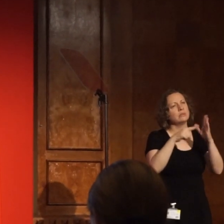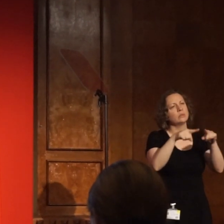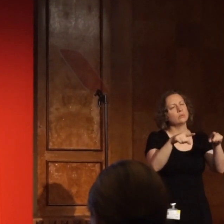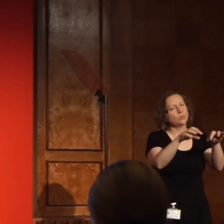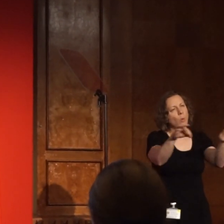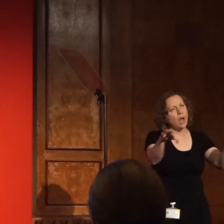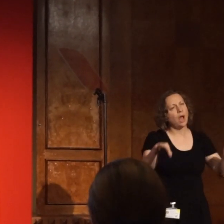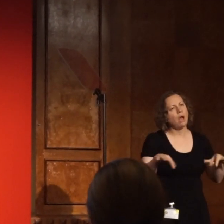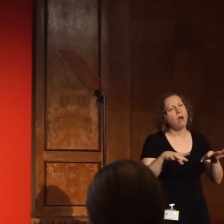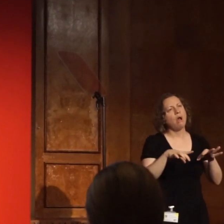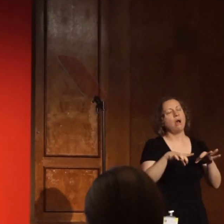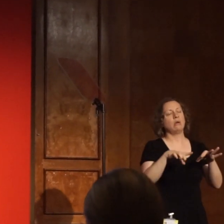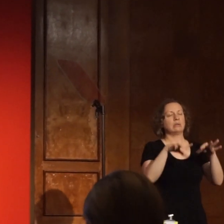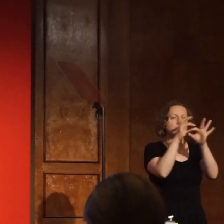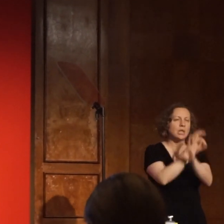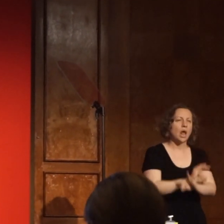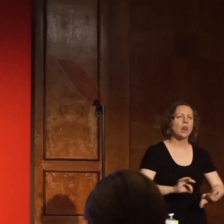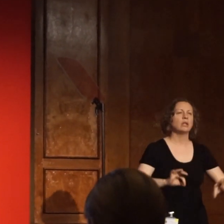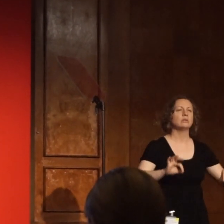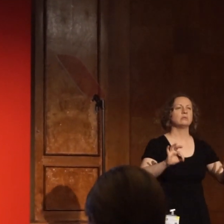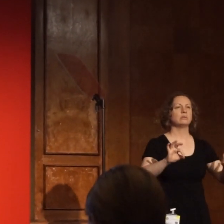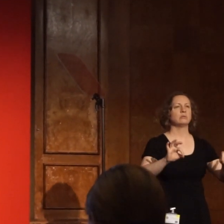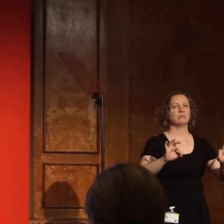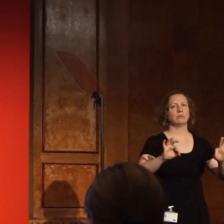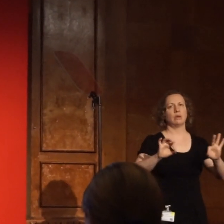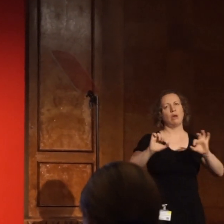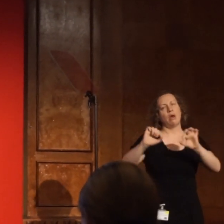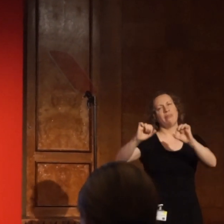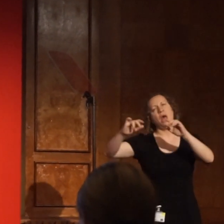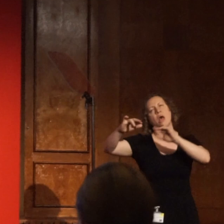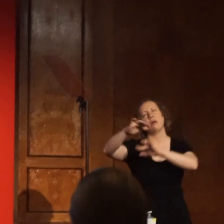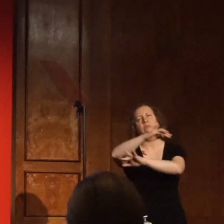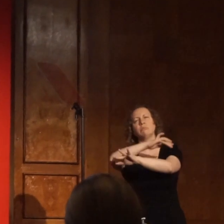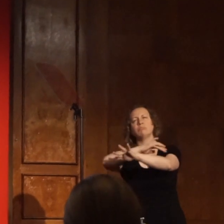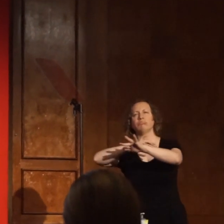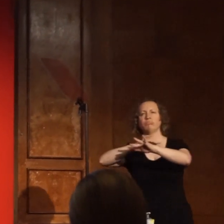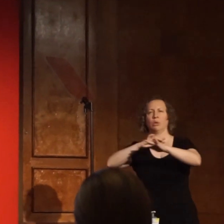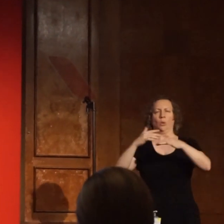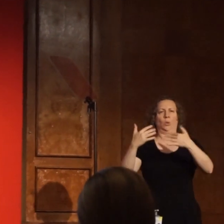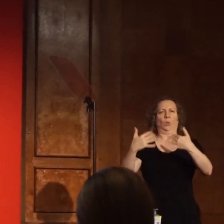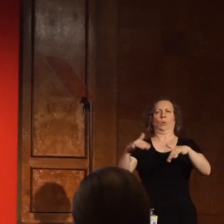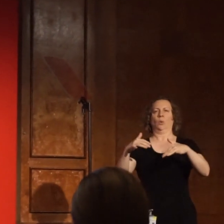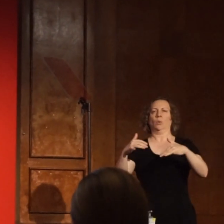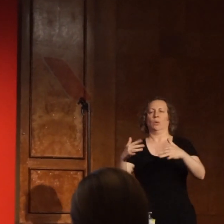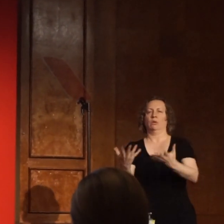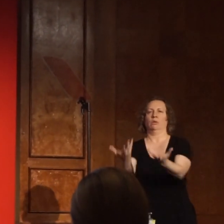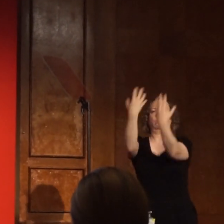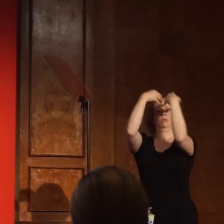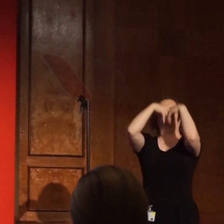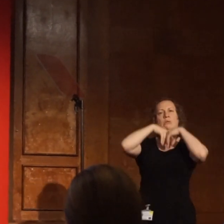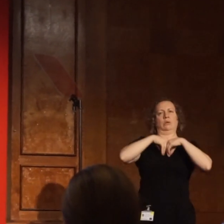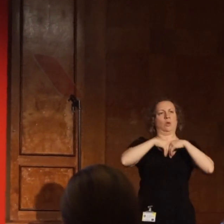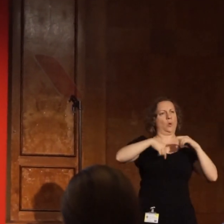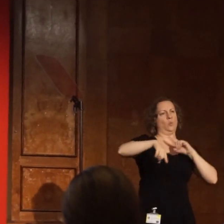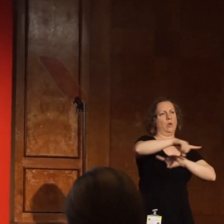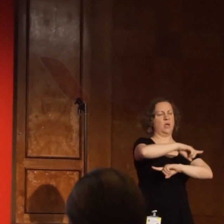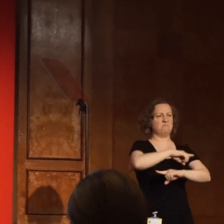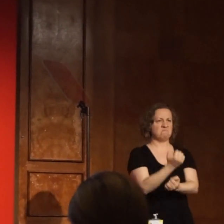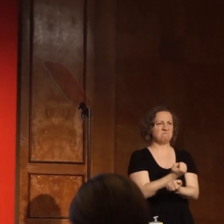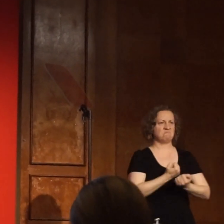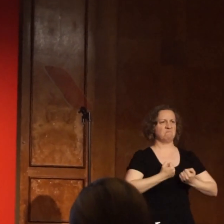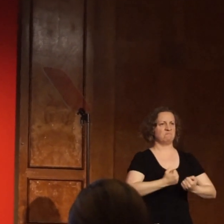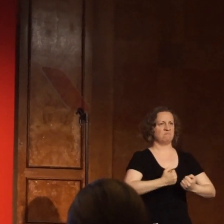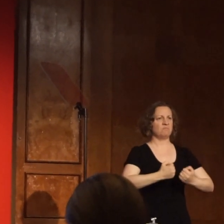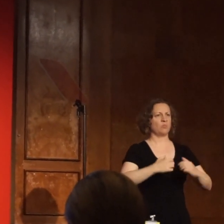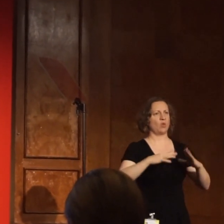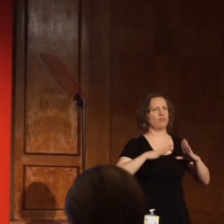We keep fighting back with greater Manchester spirit, northern grit, northern wit, and greater Manchester's